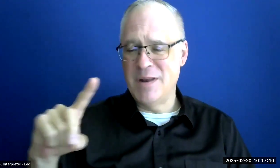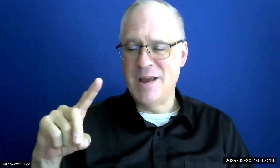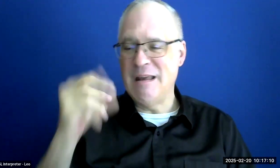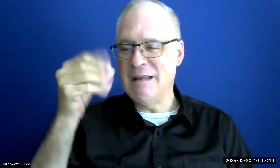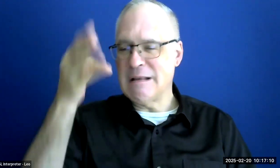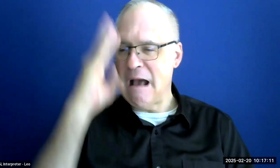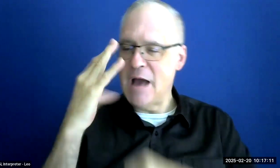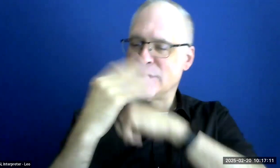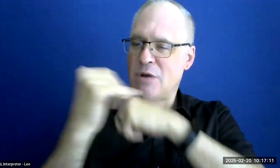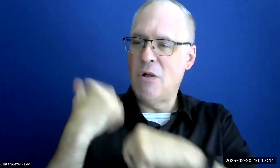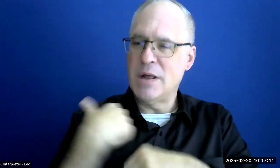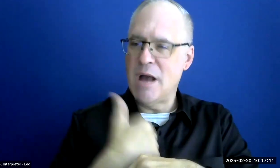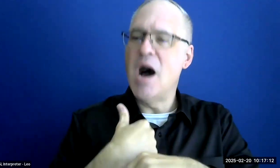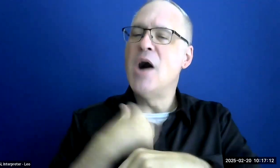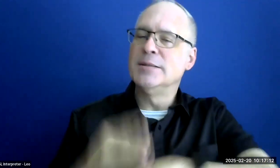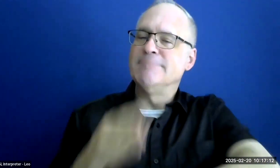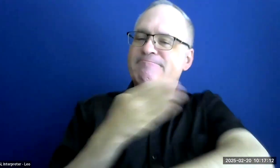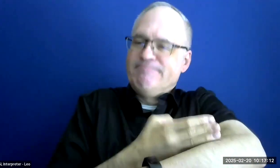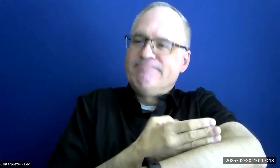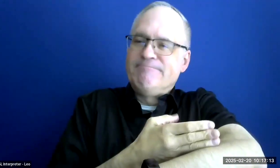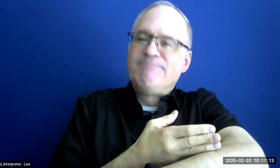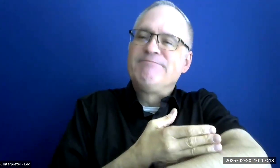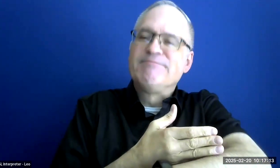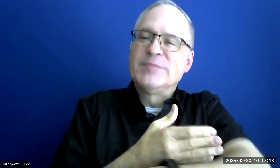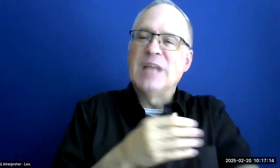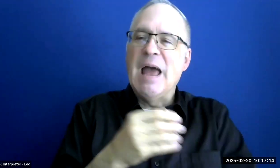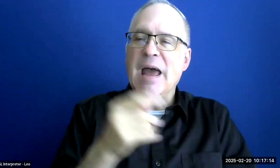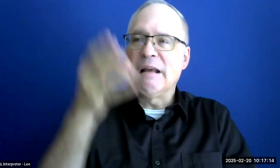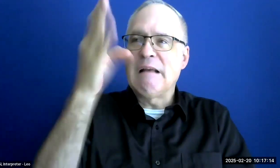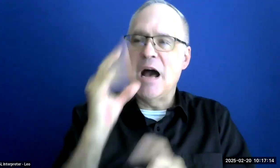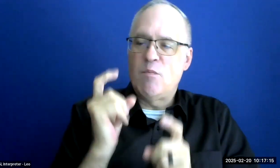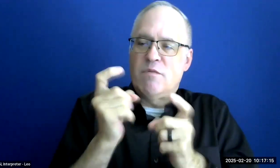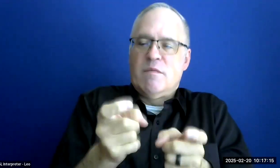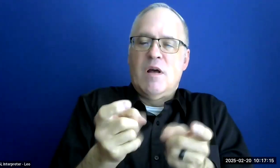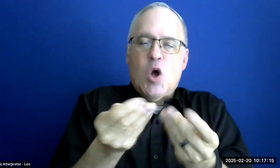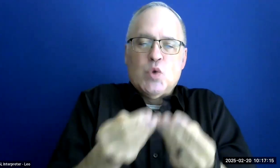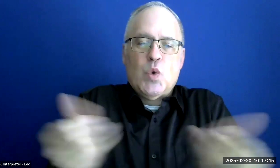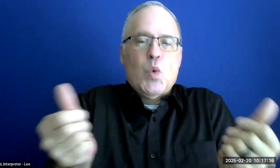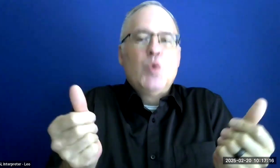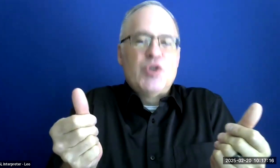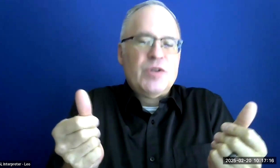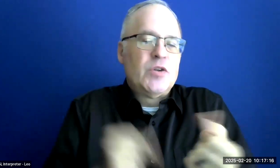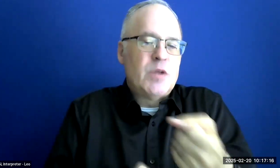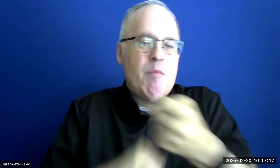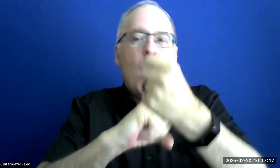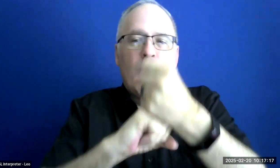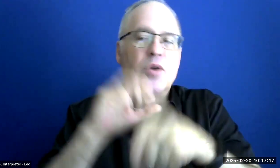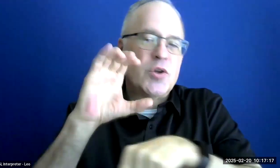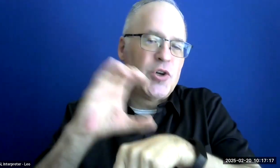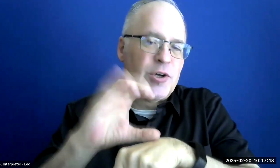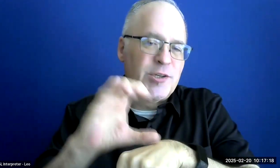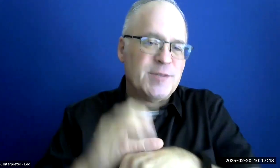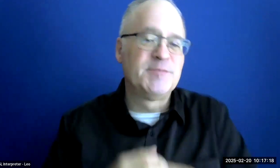we get from one to the other is the solutions God offers us as a church. One very important